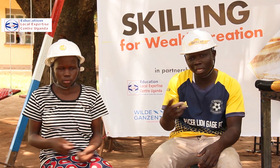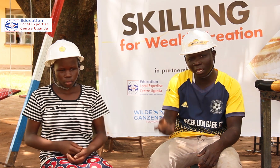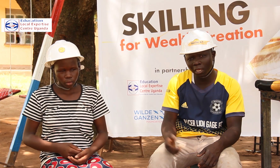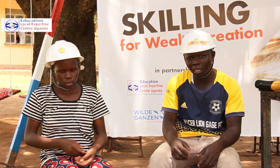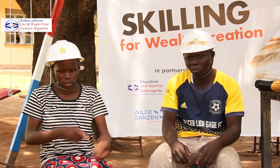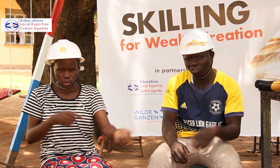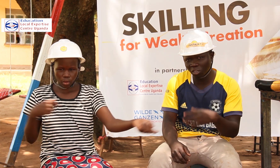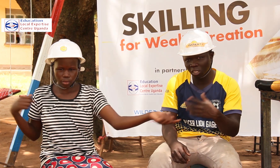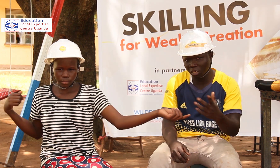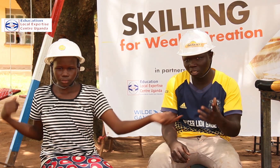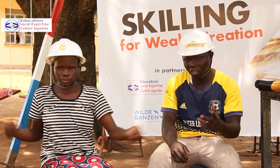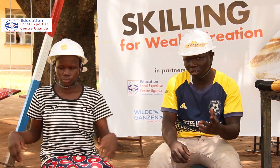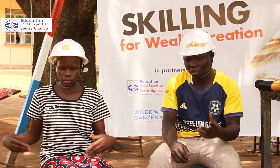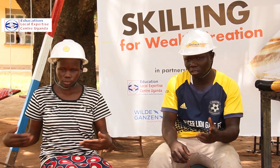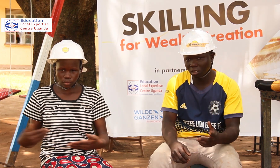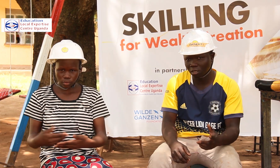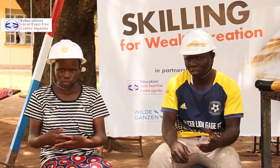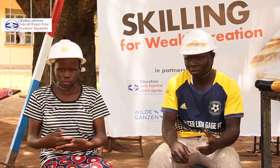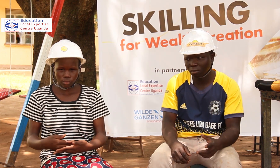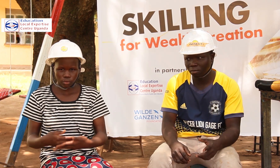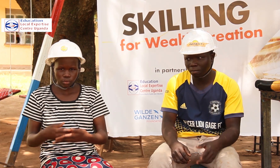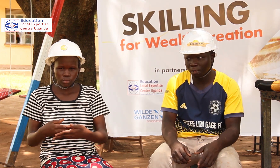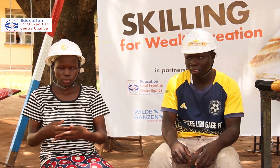and then we join it.